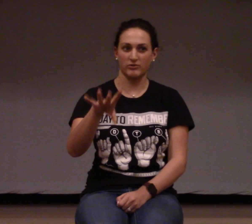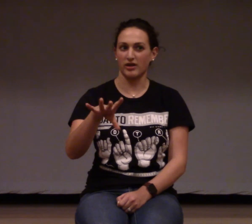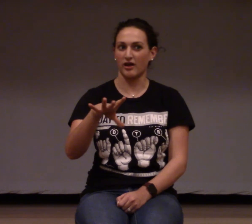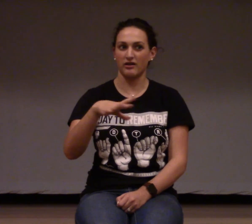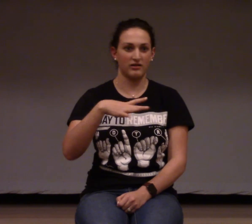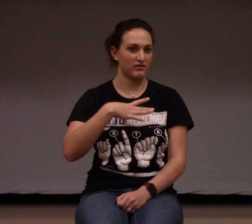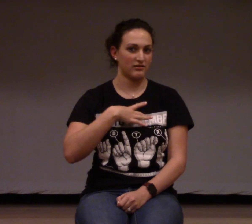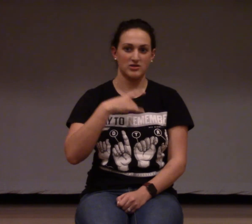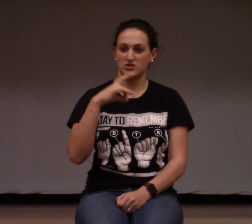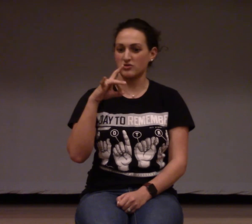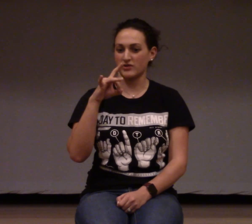that. Don't like.